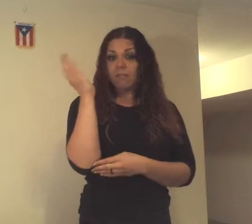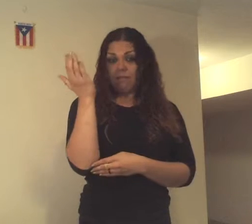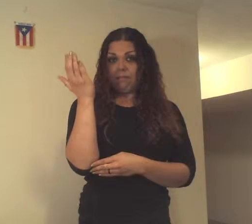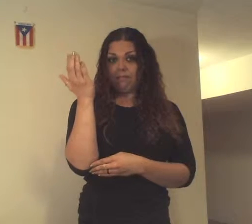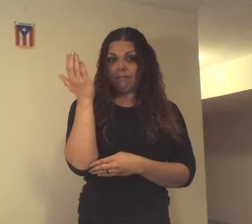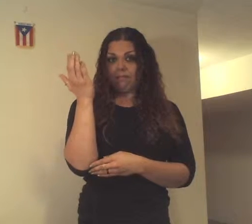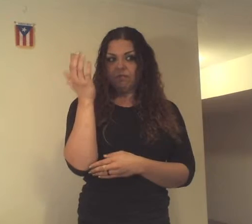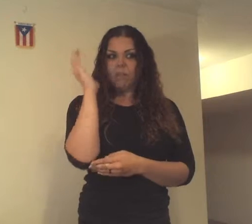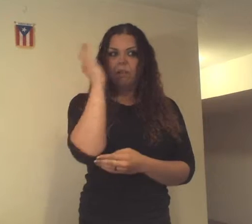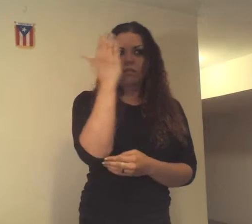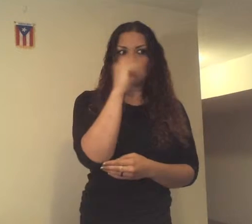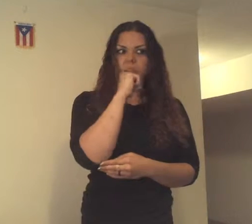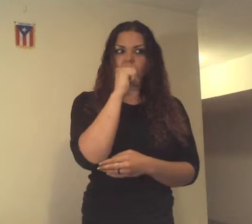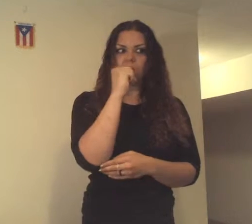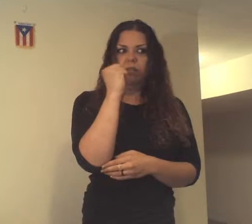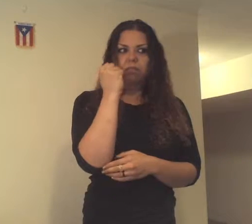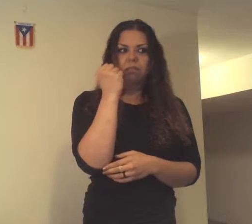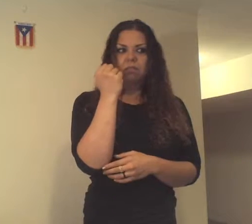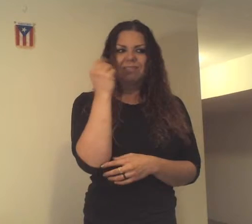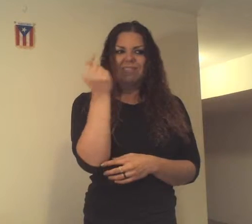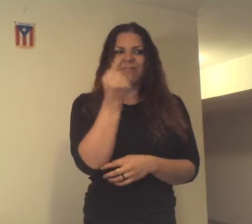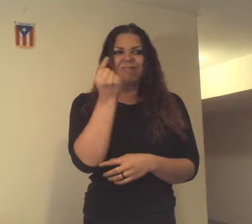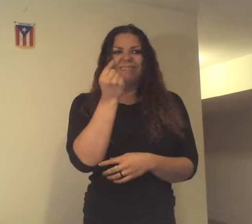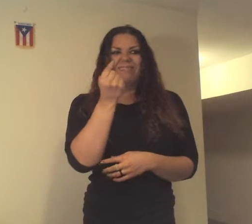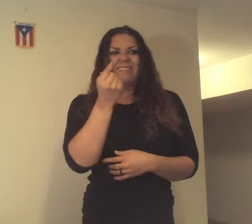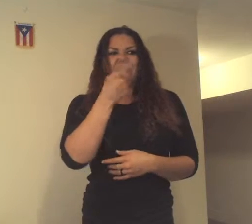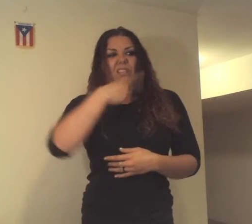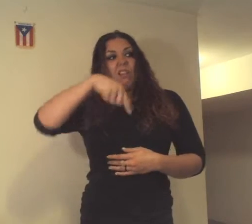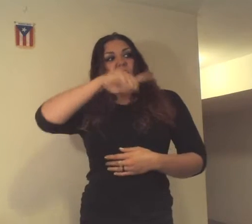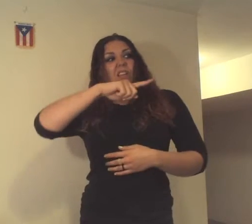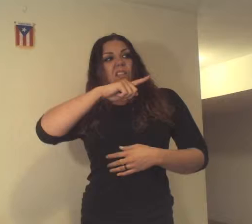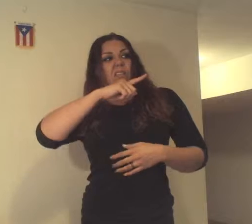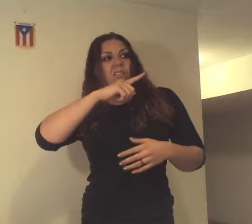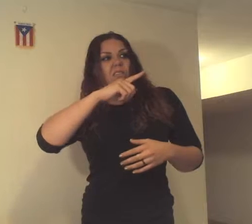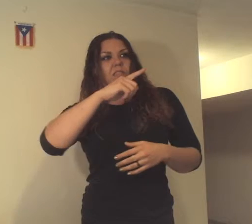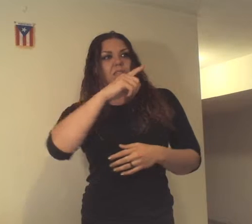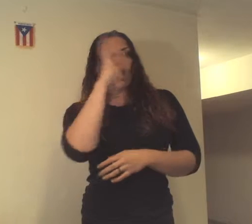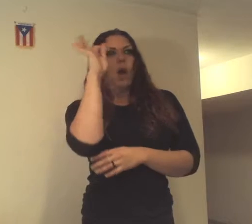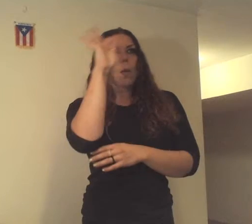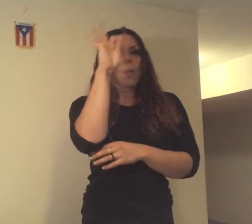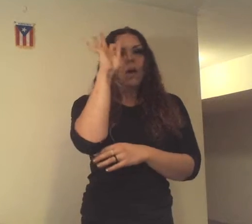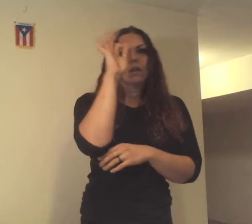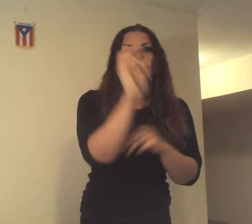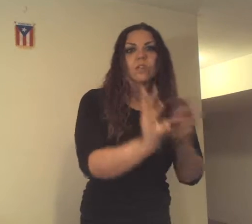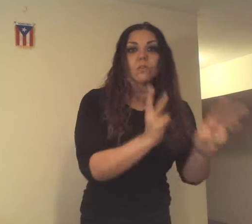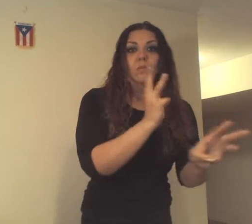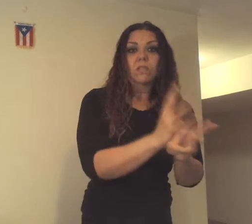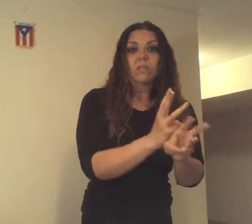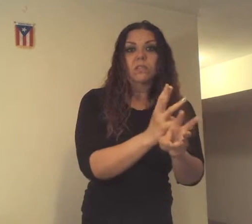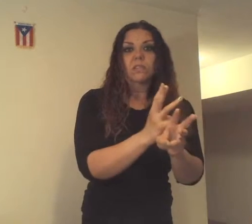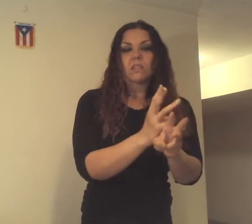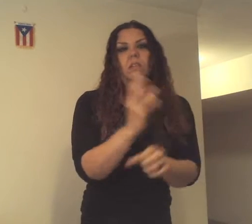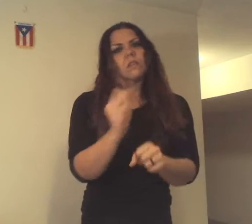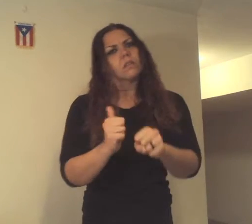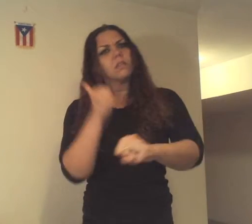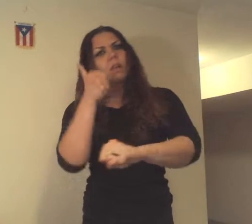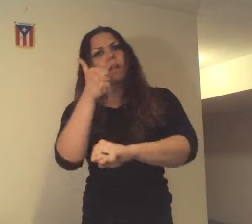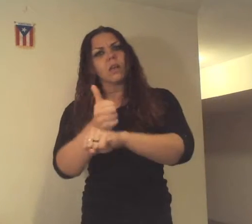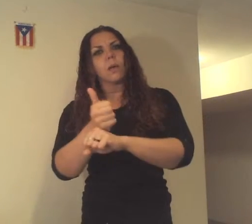us preaching to the world. It's really about setting up a dialogue. We have a lot to learn. Here in the United